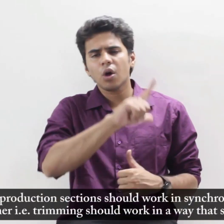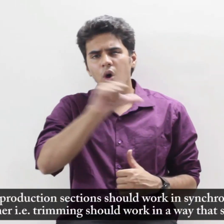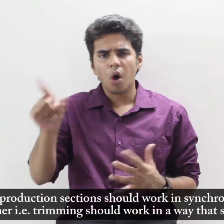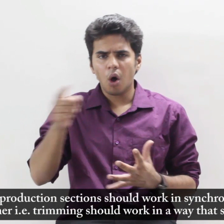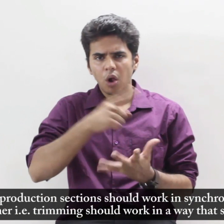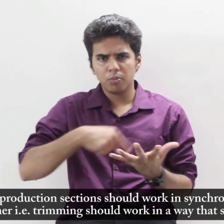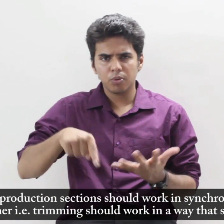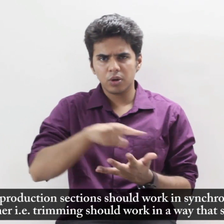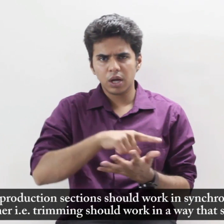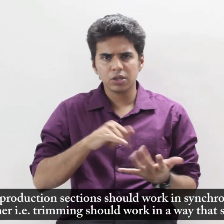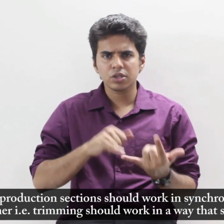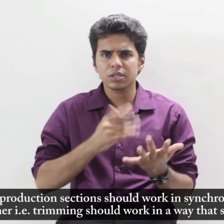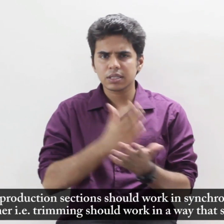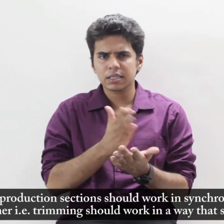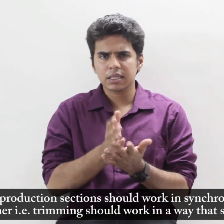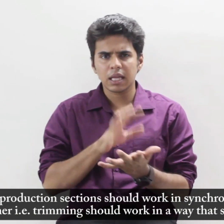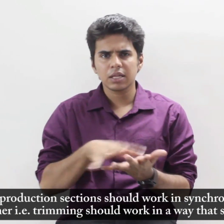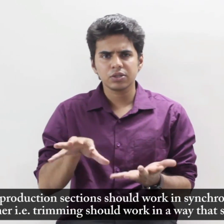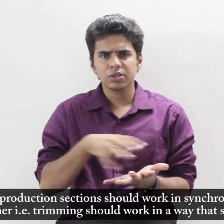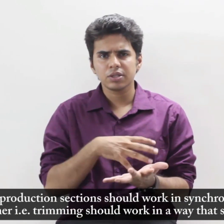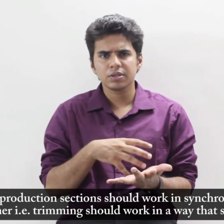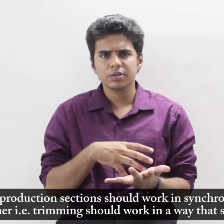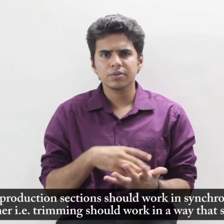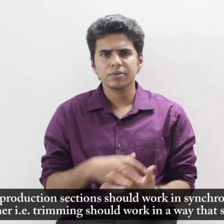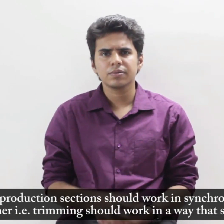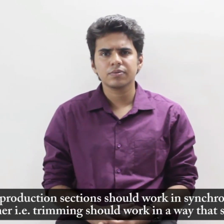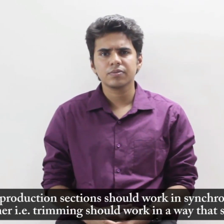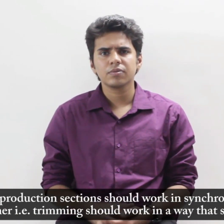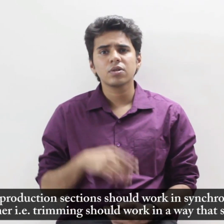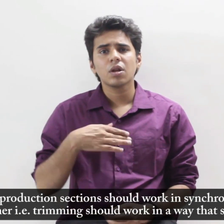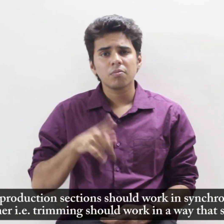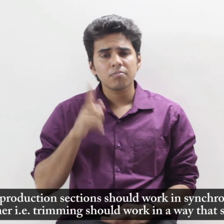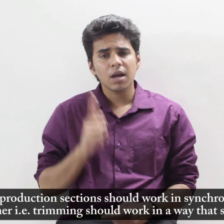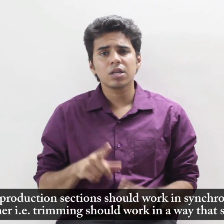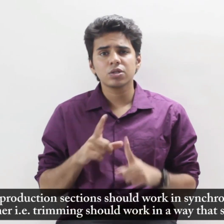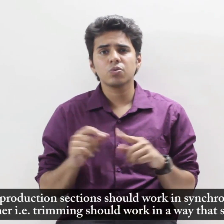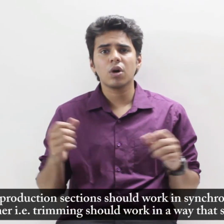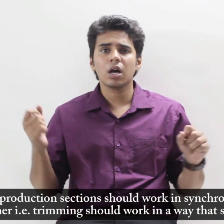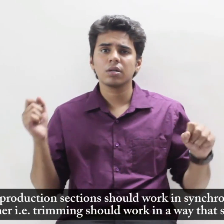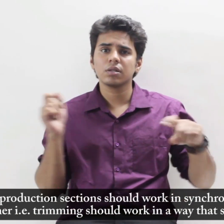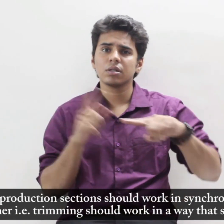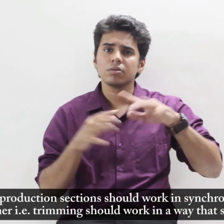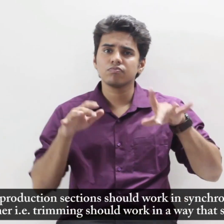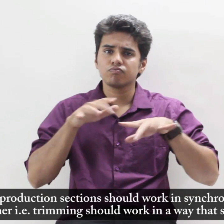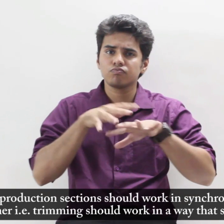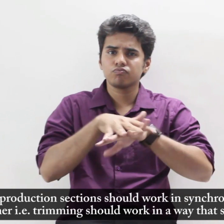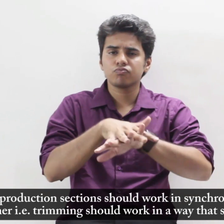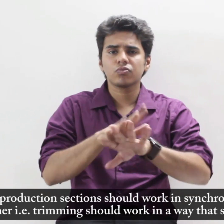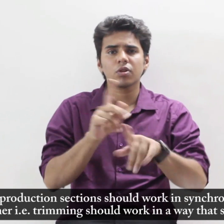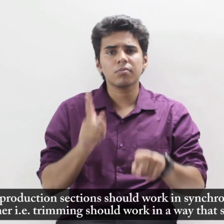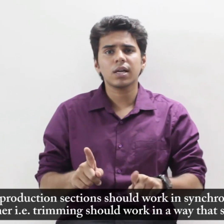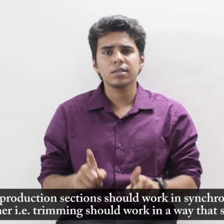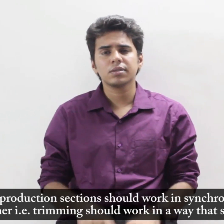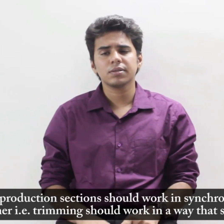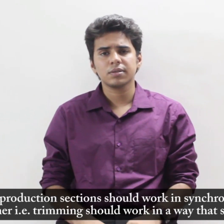All the production sections should work in synchronization with each other. That is, trimming should work in a